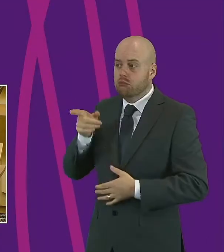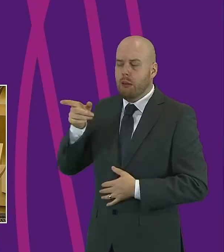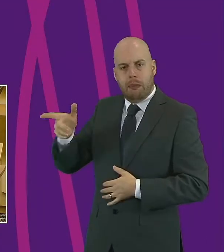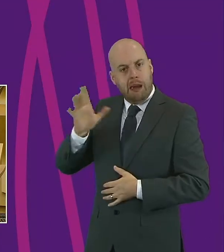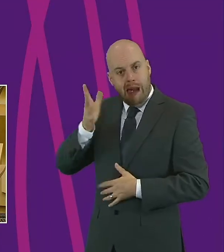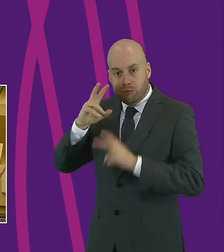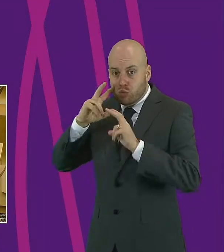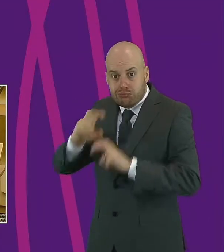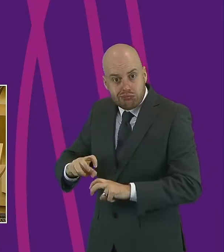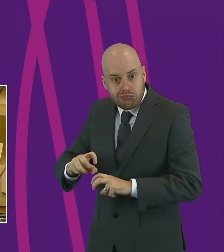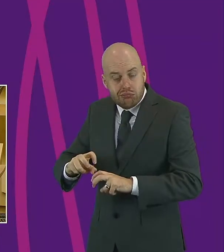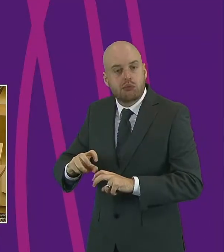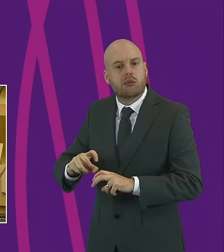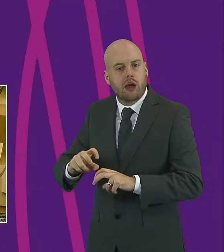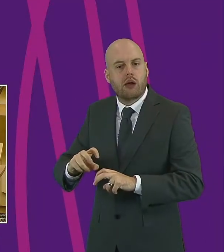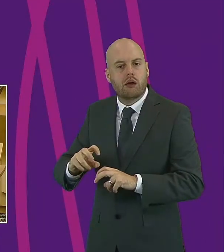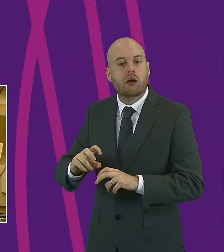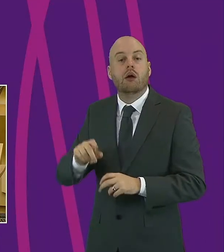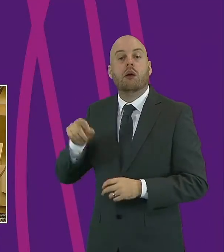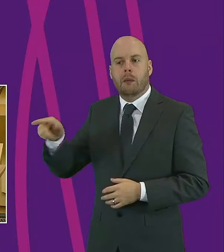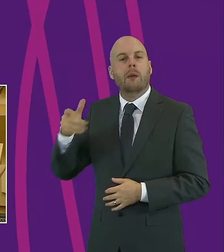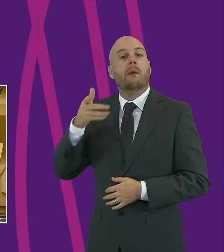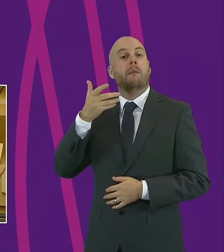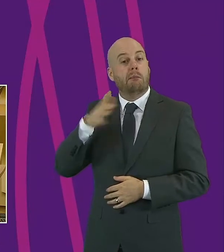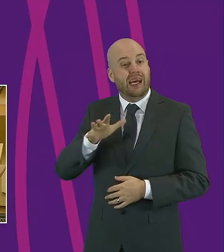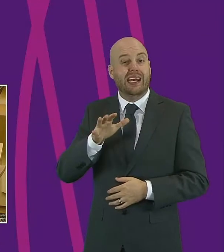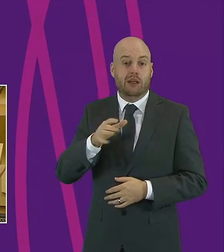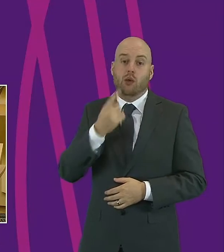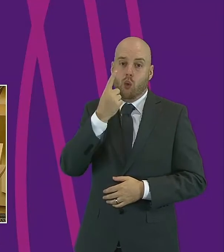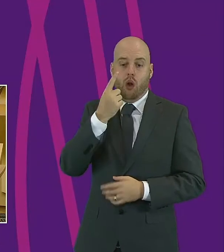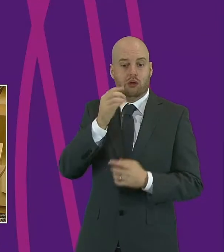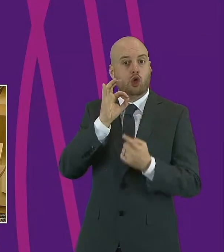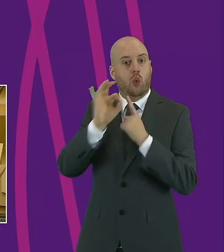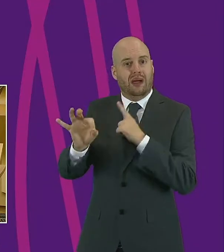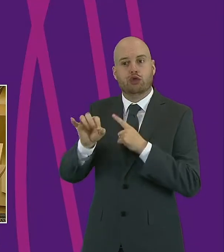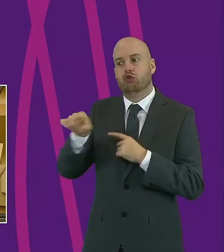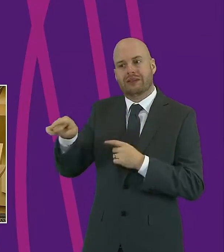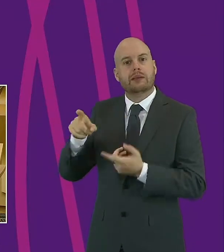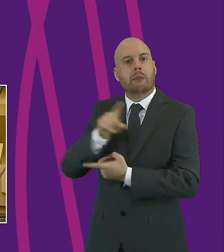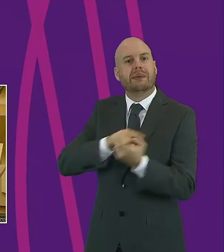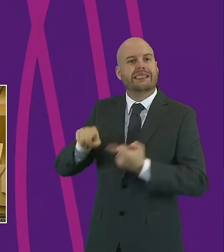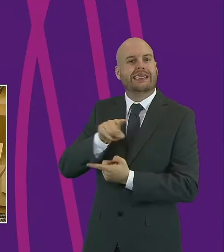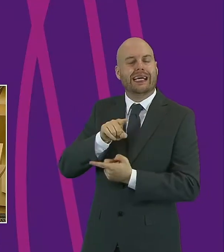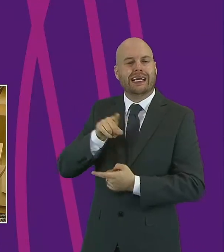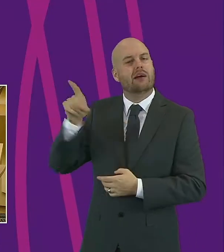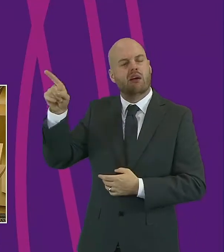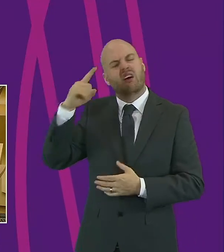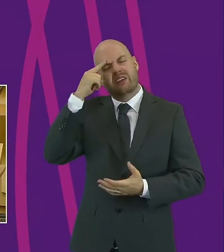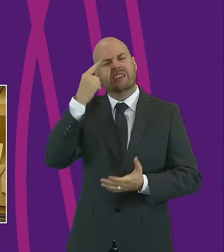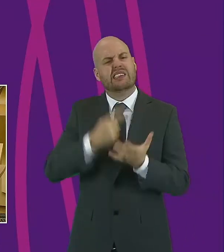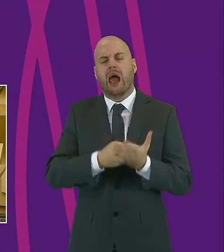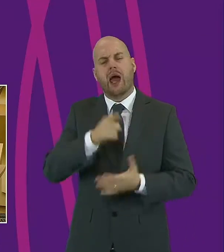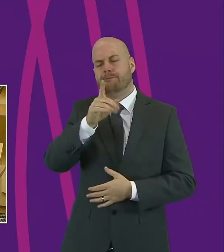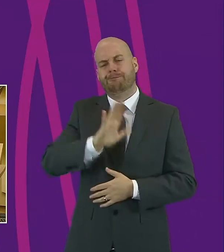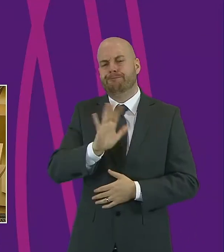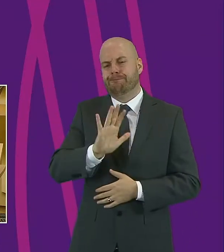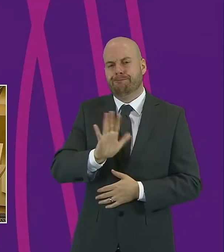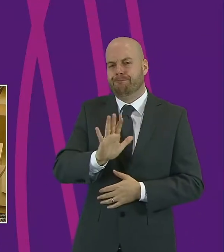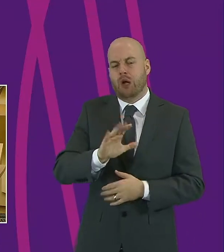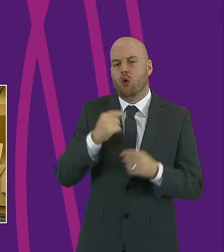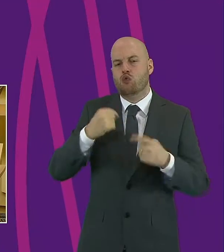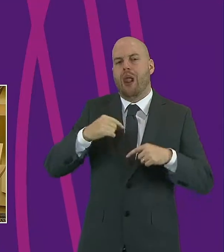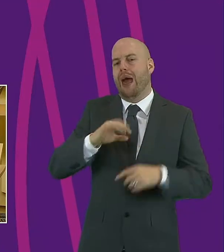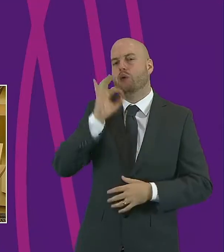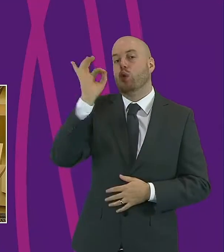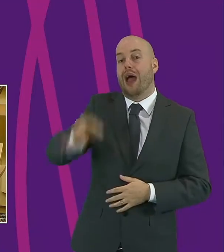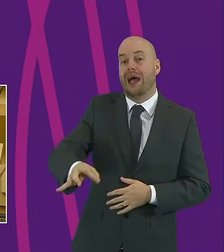question was ruled out of order at the meeting. But I also understand, but this is something that the committee is perfectly entitled